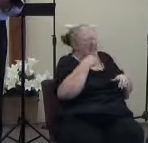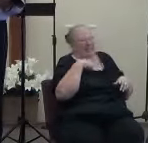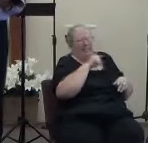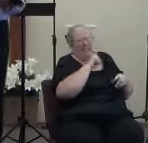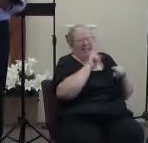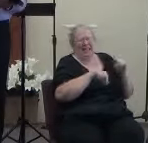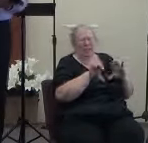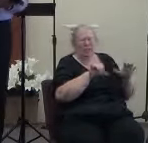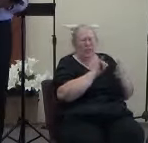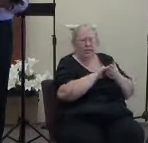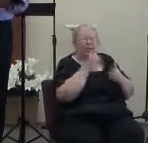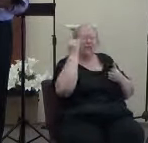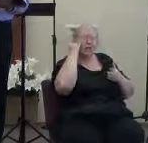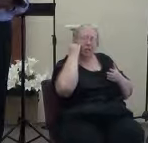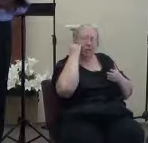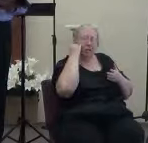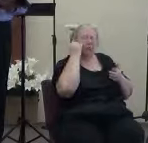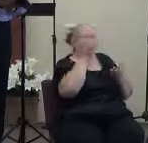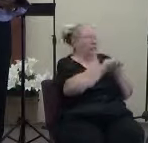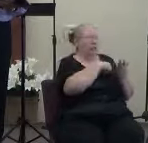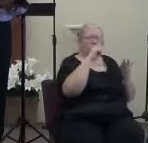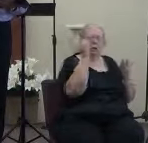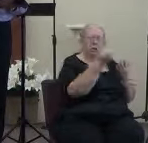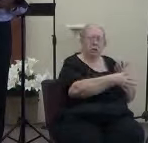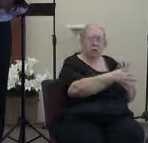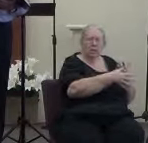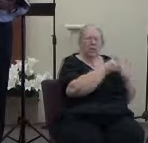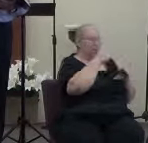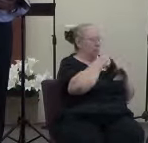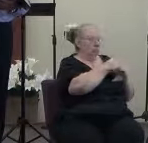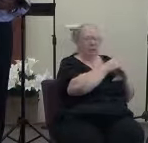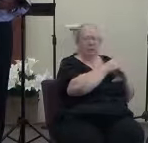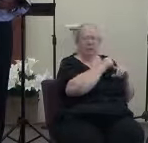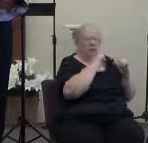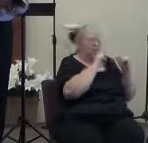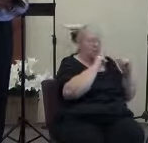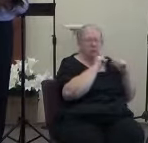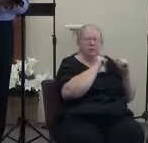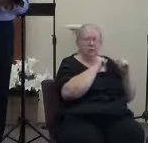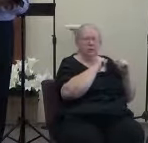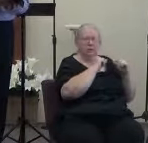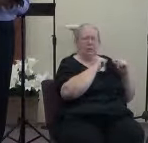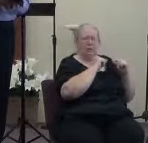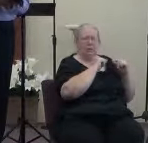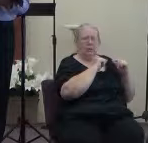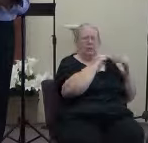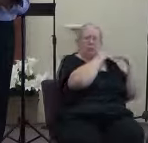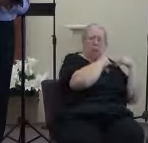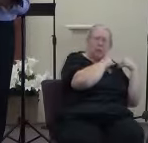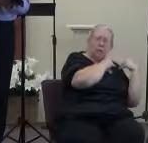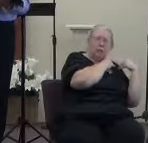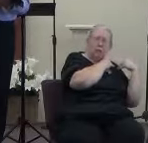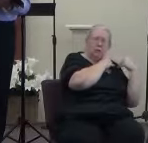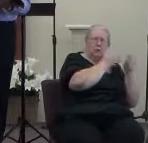If you do away with the yoke of oppression, with the pointing finger and the malicious talk, and if you spend yourselves